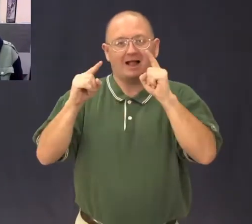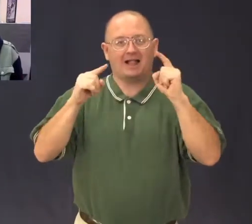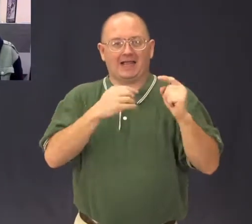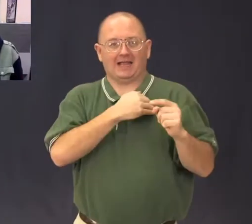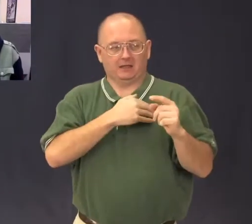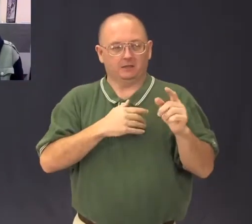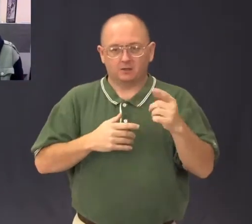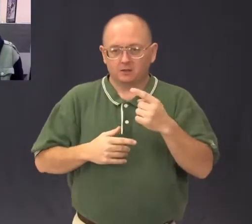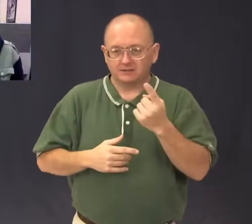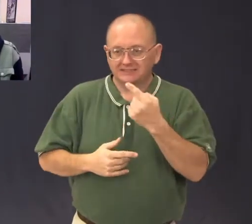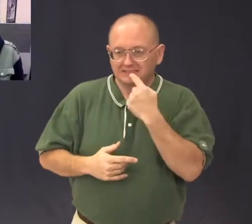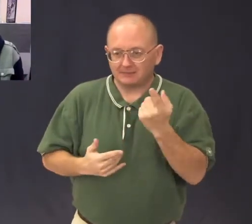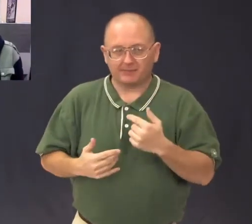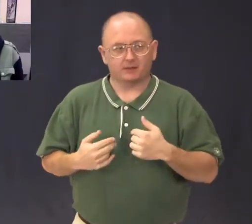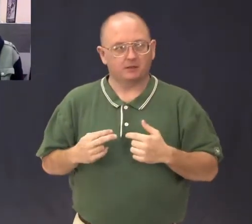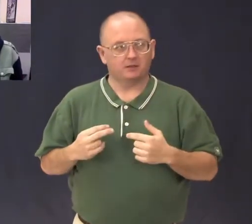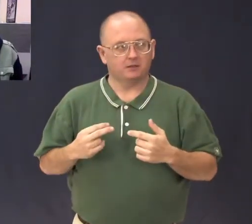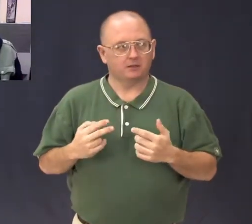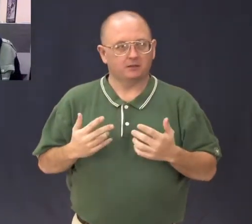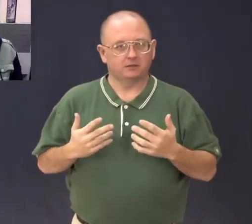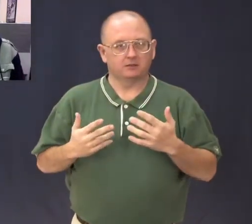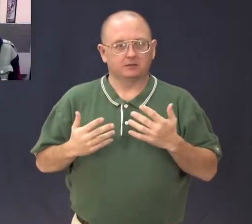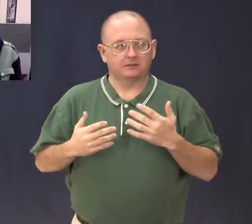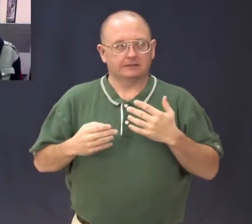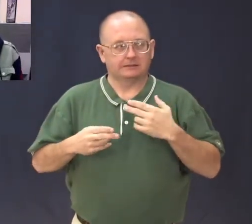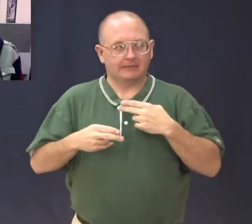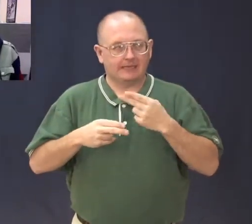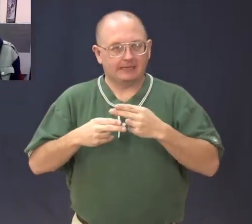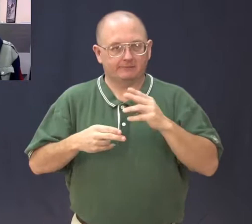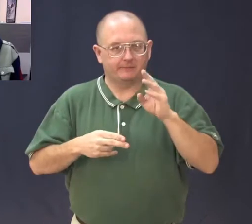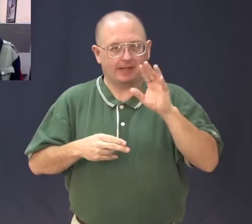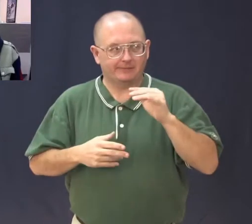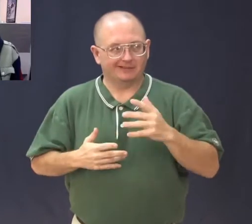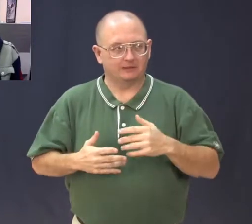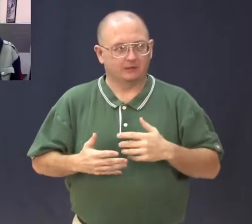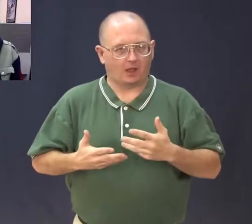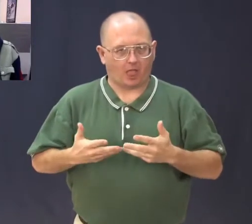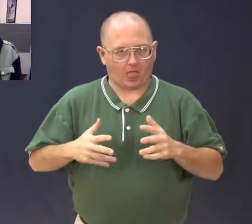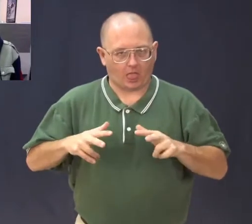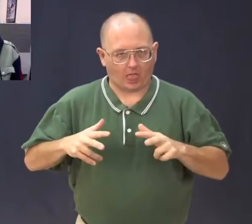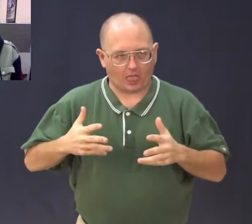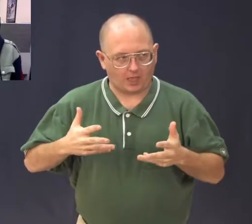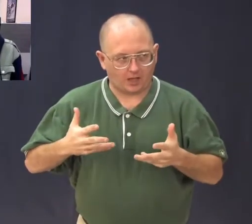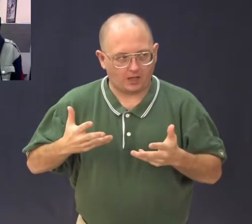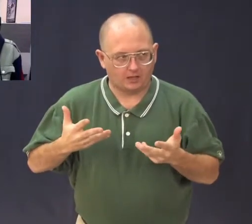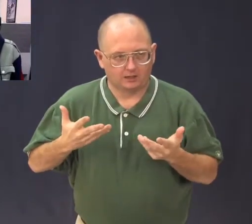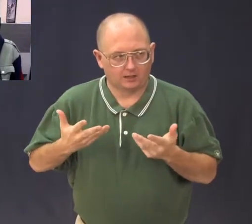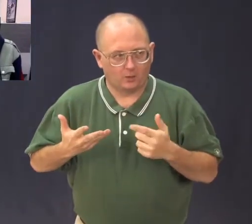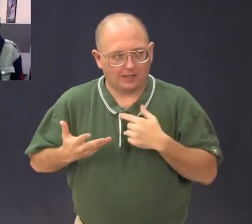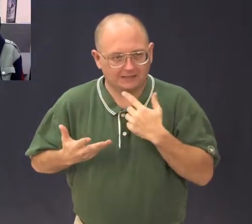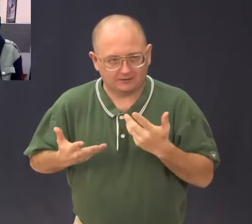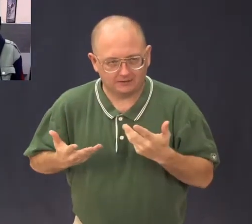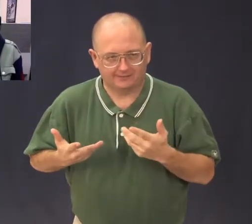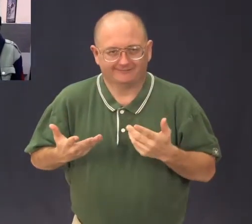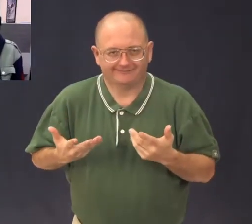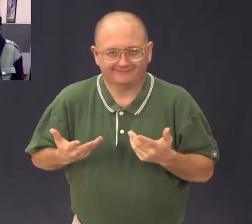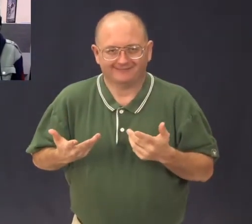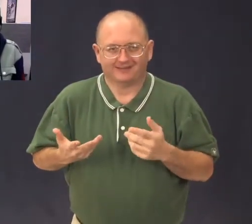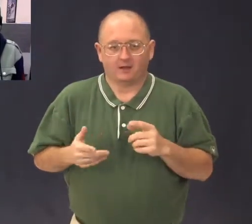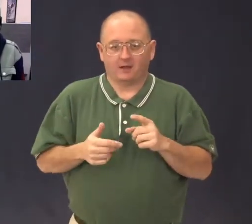Eventually, I was fine. I remember the first week I was so ready to talk about everything that I needed to, but by the third week